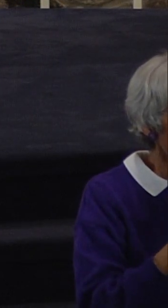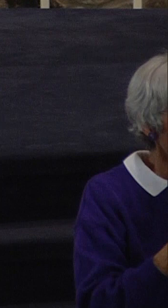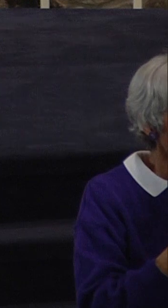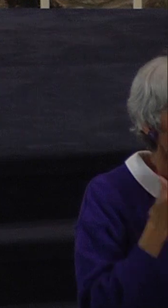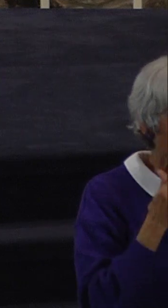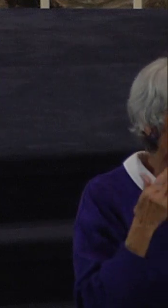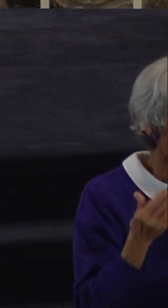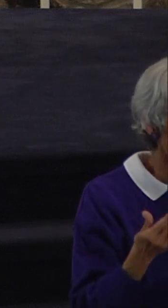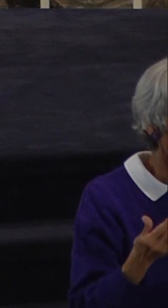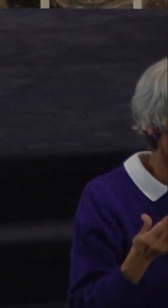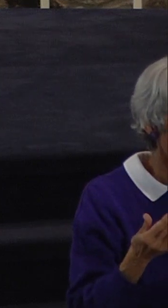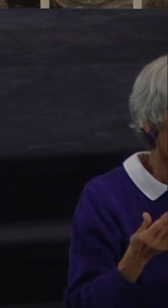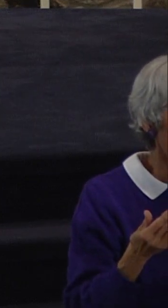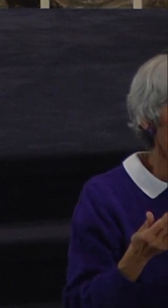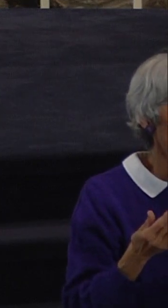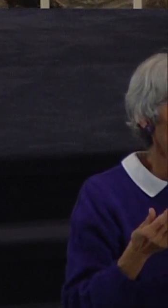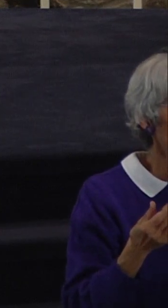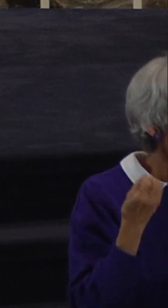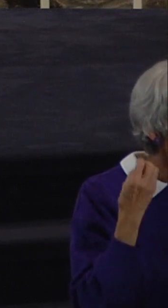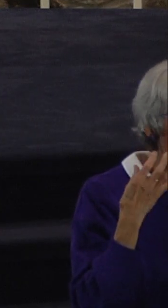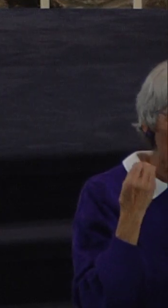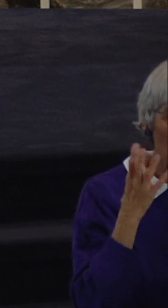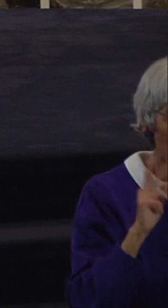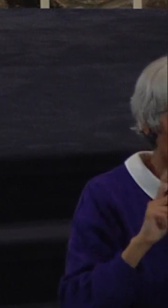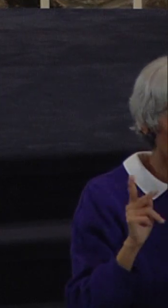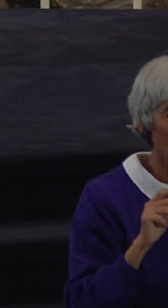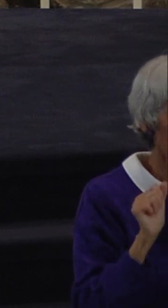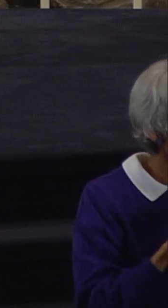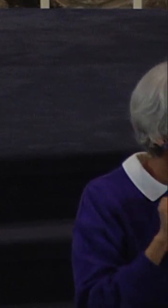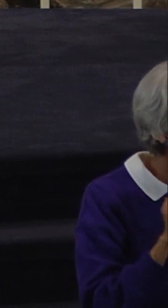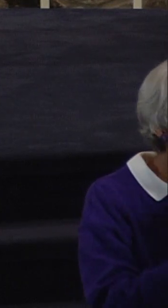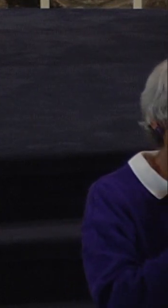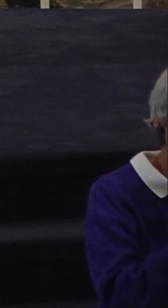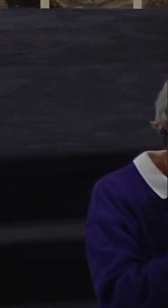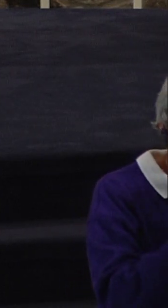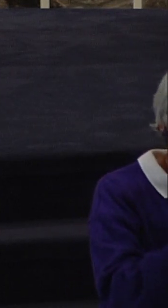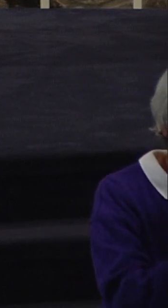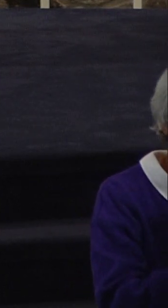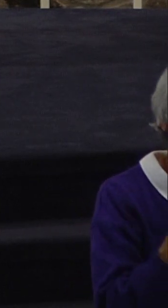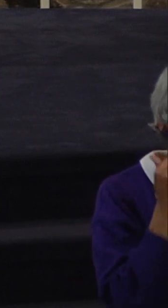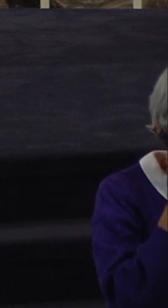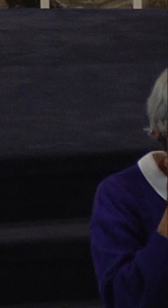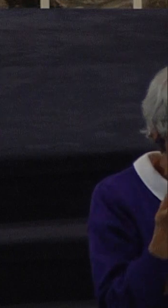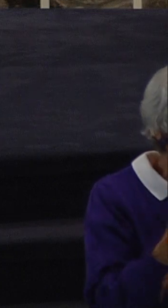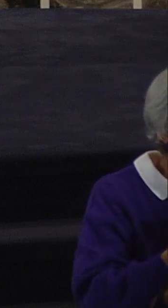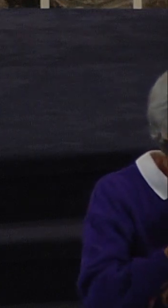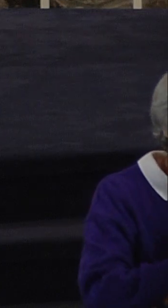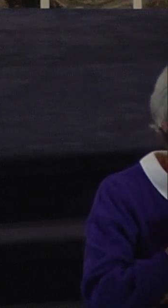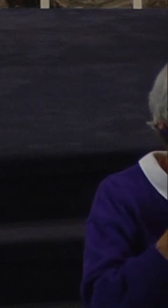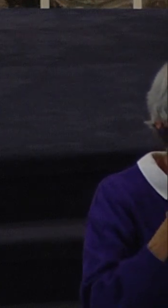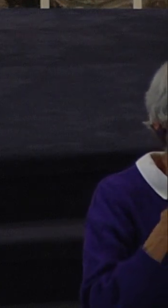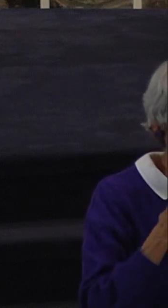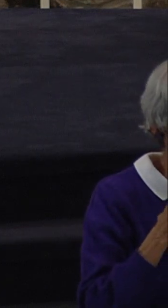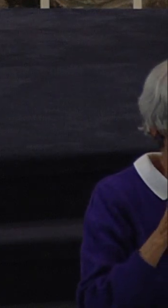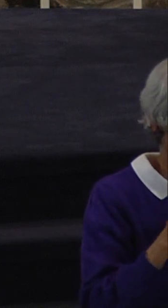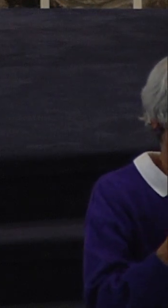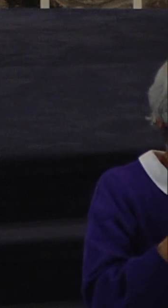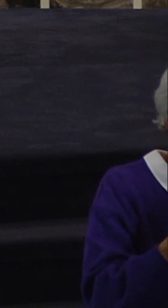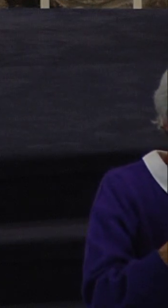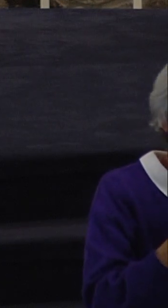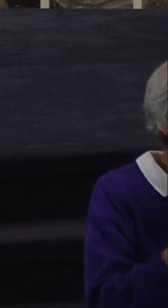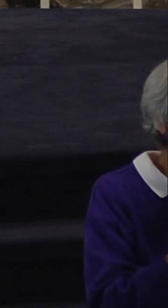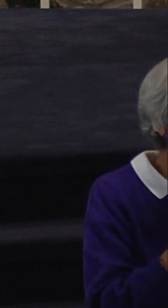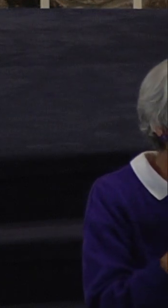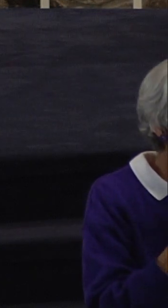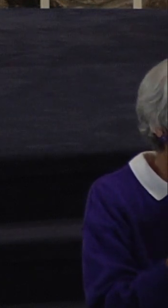ministries that continue day in and day out to speak of the good news of Jesus. Now, this weekend, Lord,